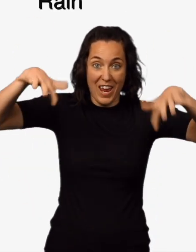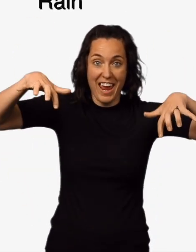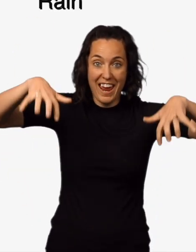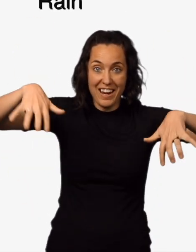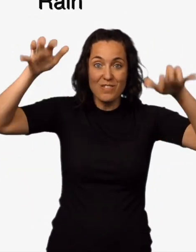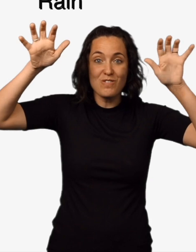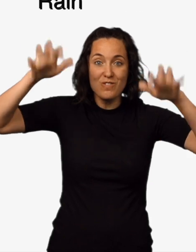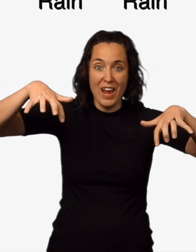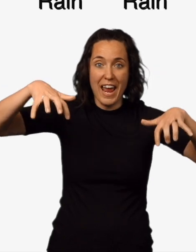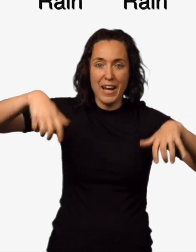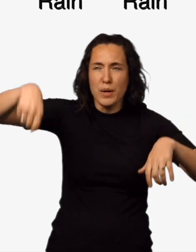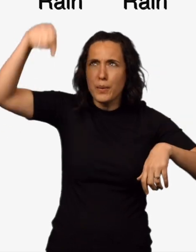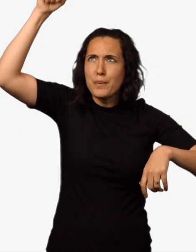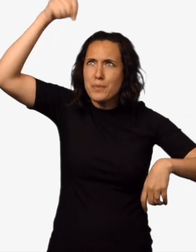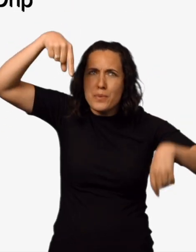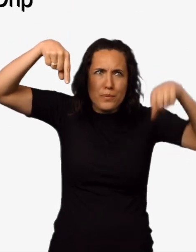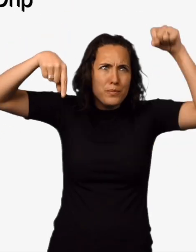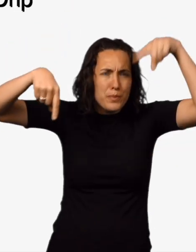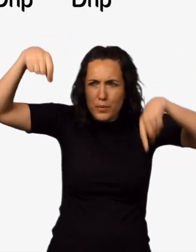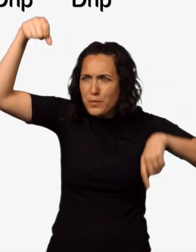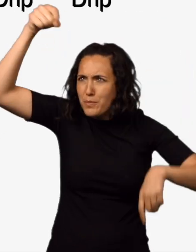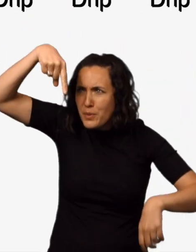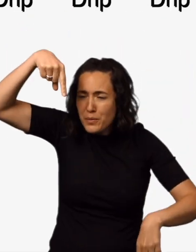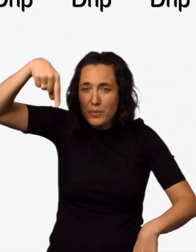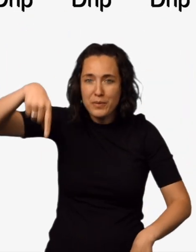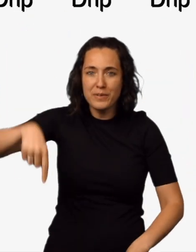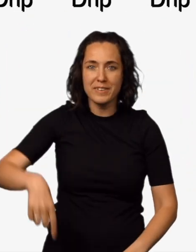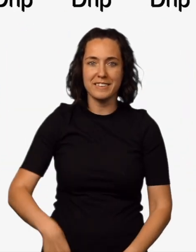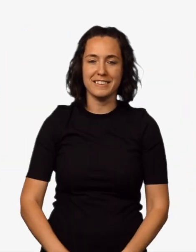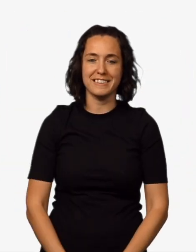Rain, rain. Drip, drip, drip.